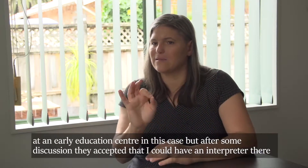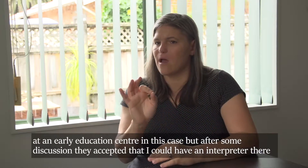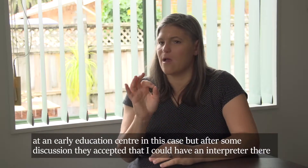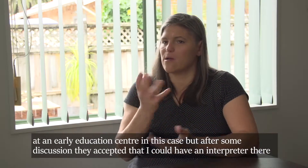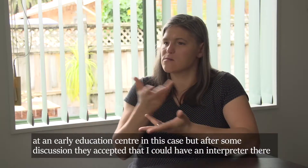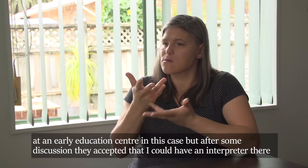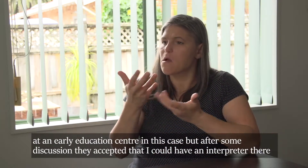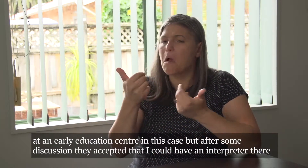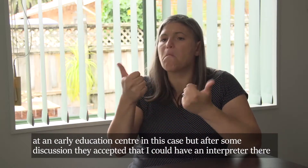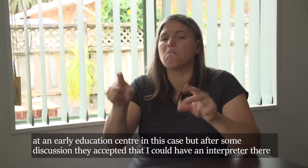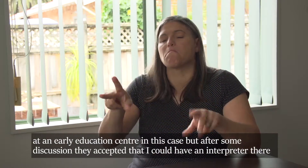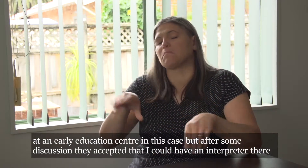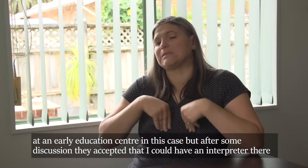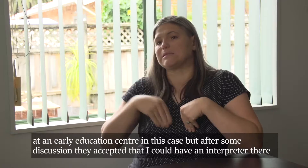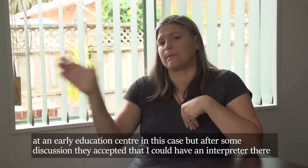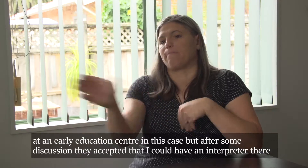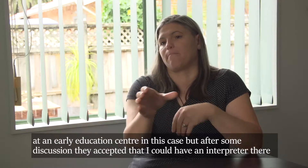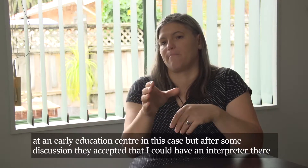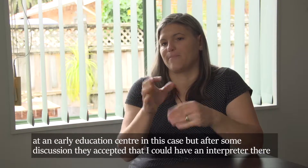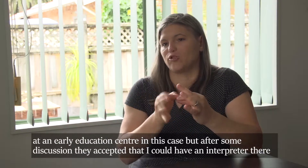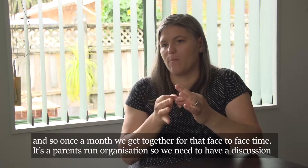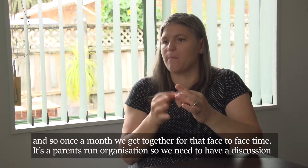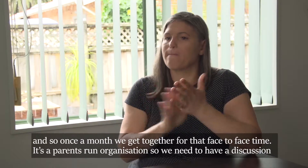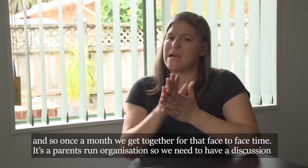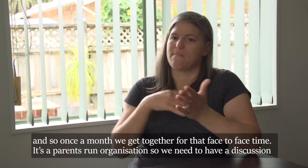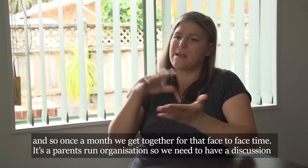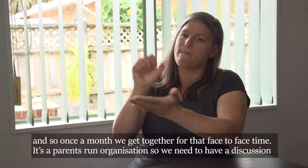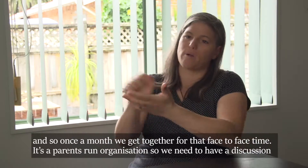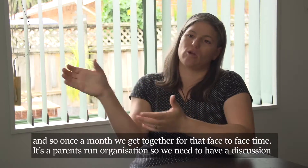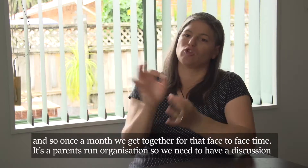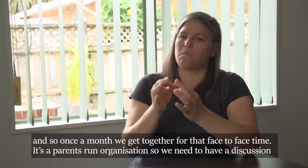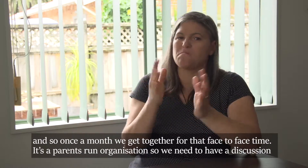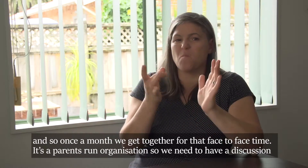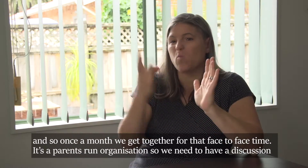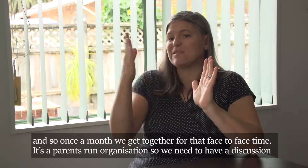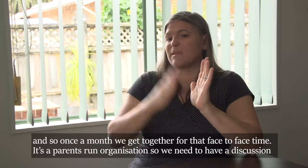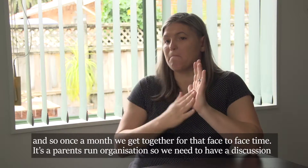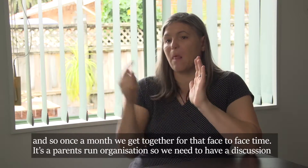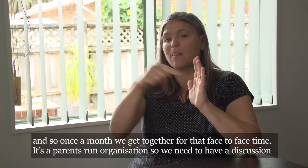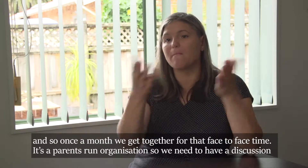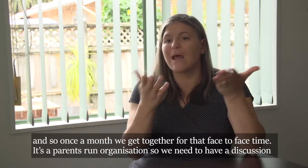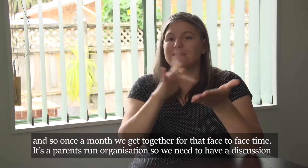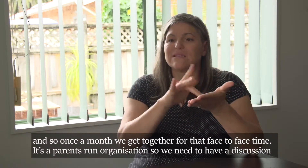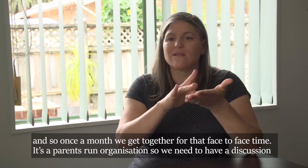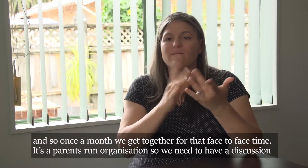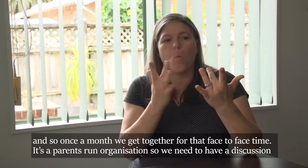accepted that I could have an interpreter there. And so once a month we get together for that face-to-face time.